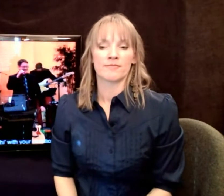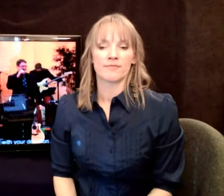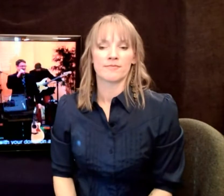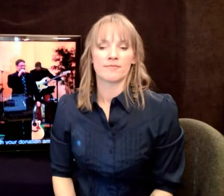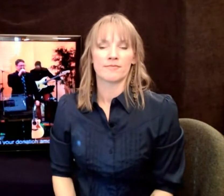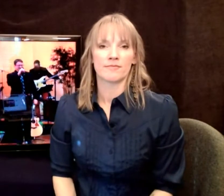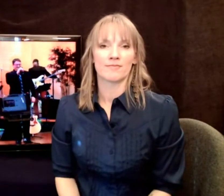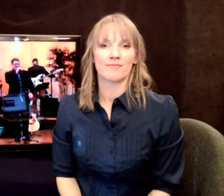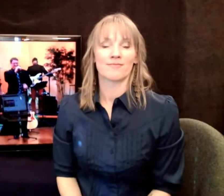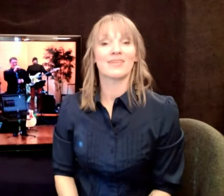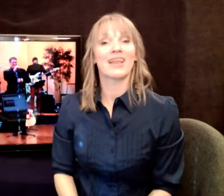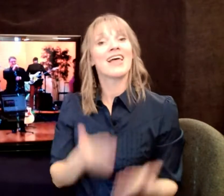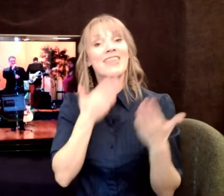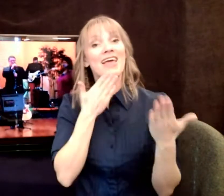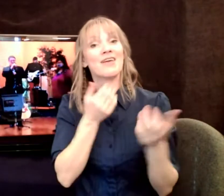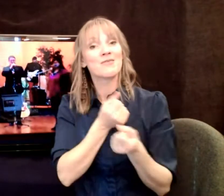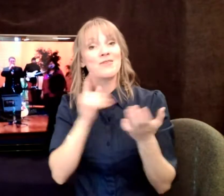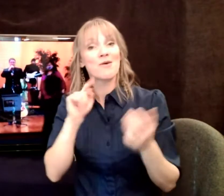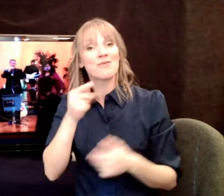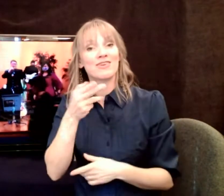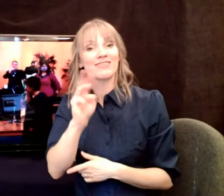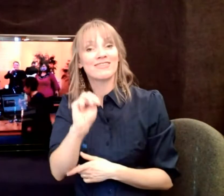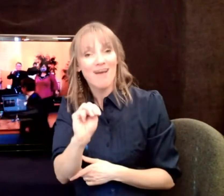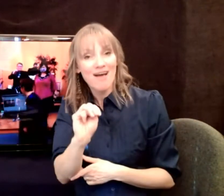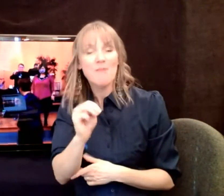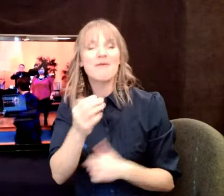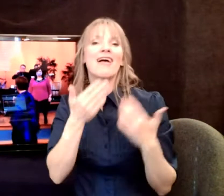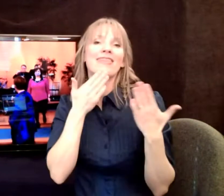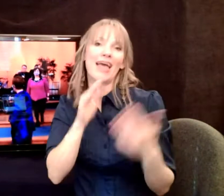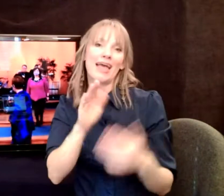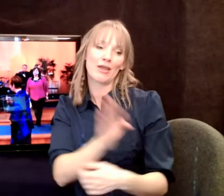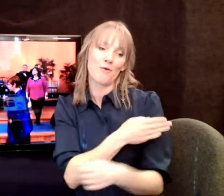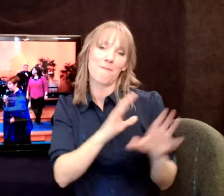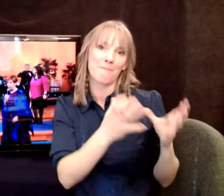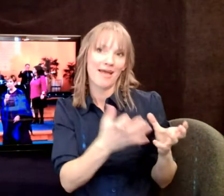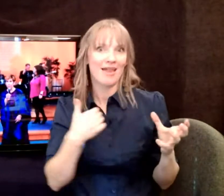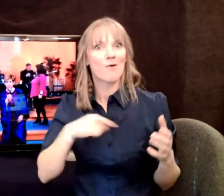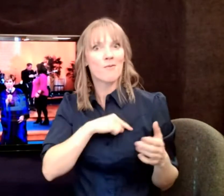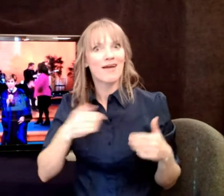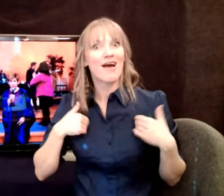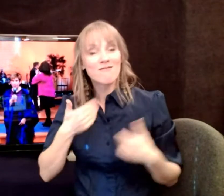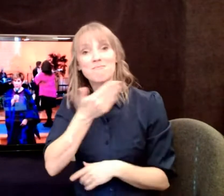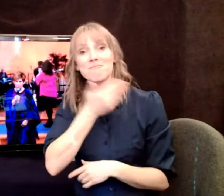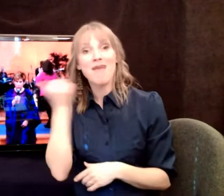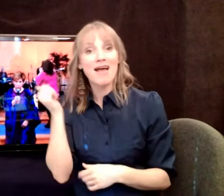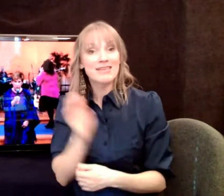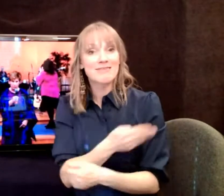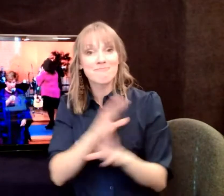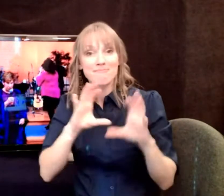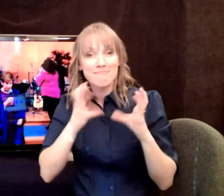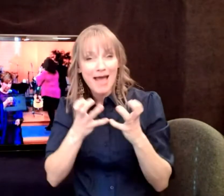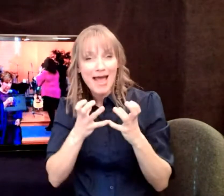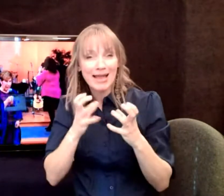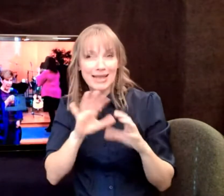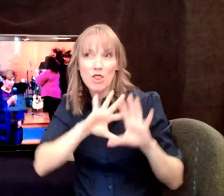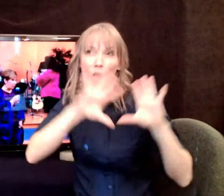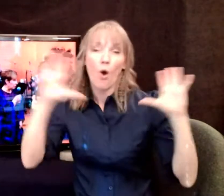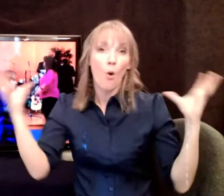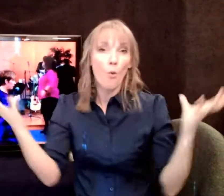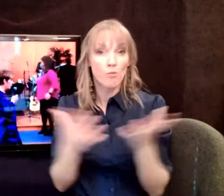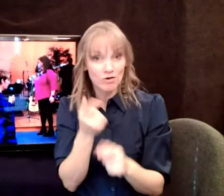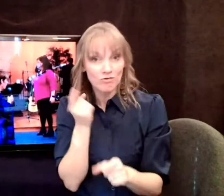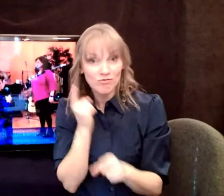Oh, thank you so much, Tom. And thank you, band. Don't we have the best band in the whole wide world? And I want to